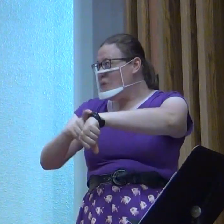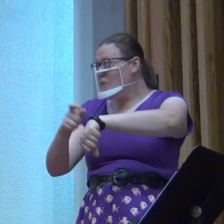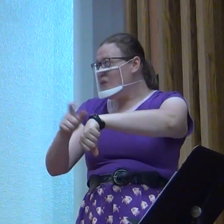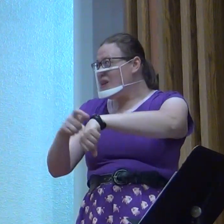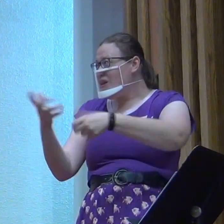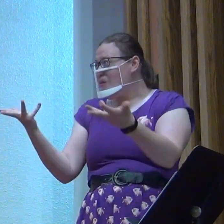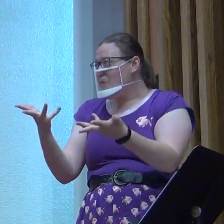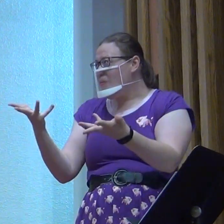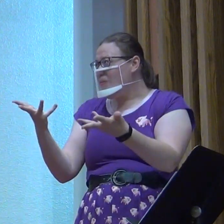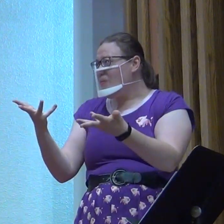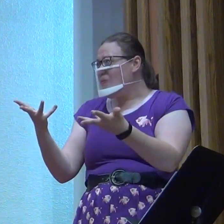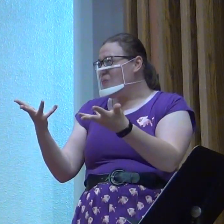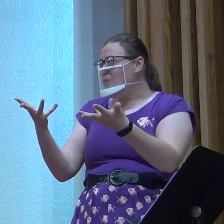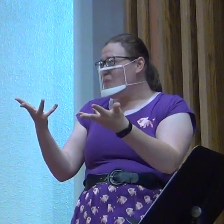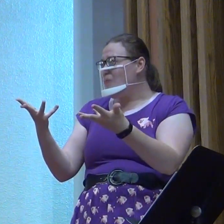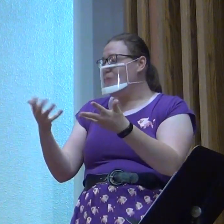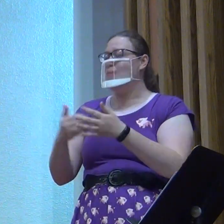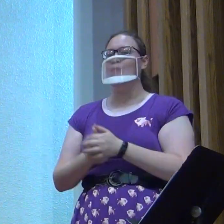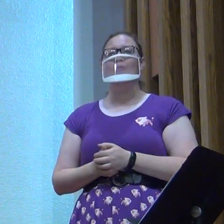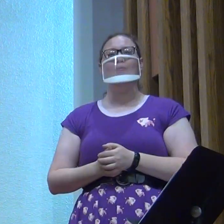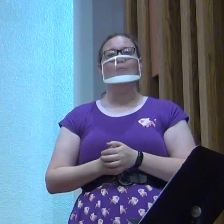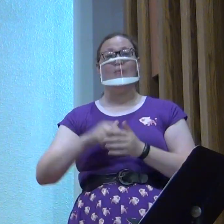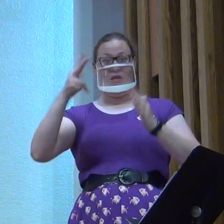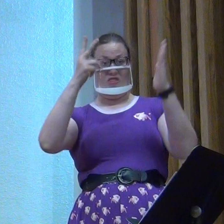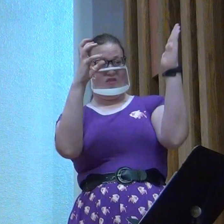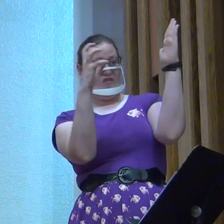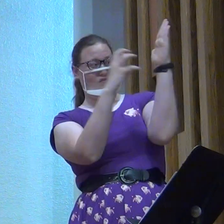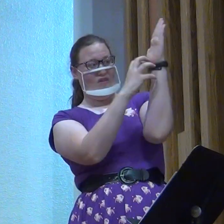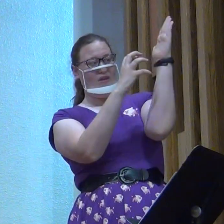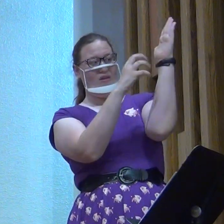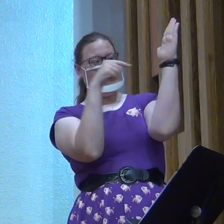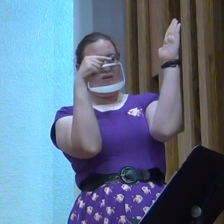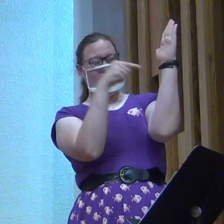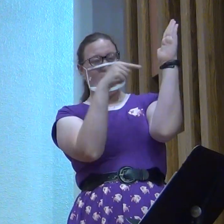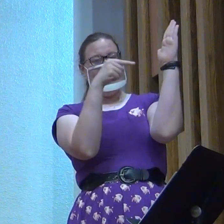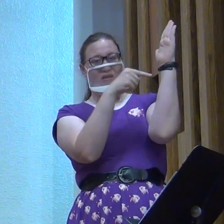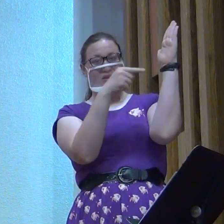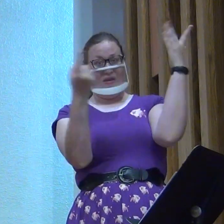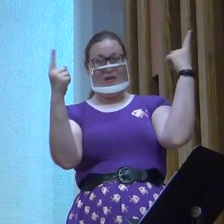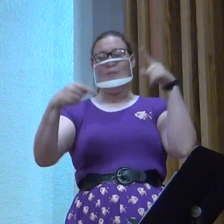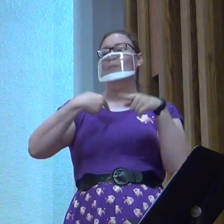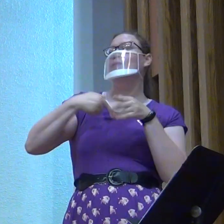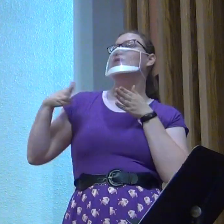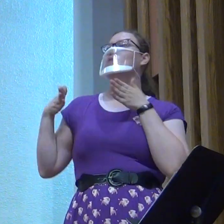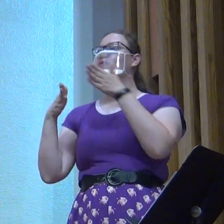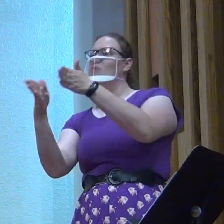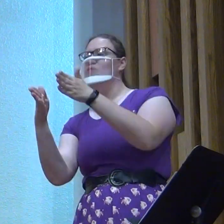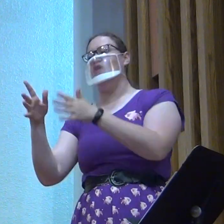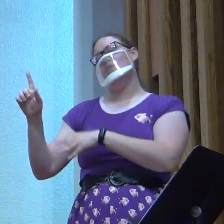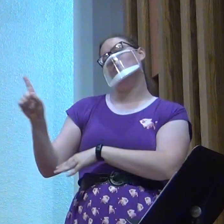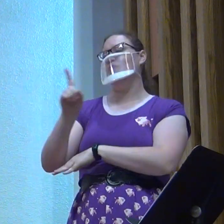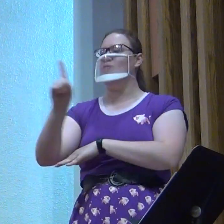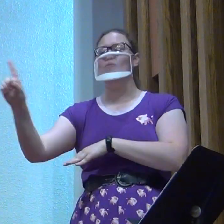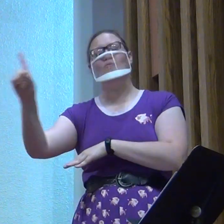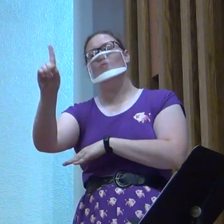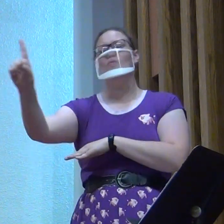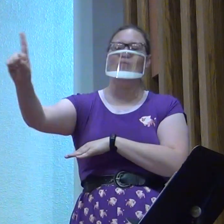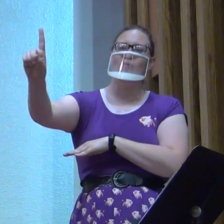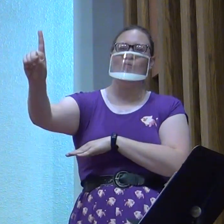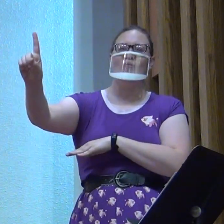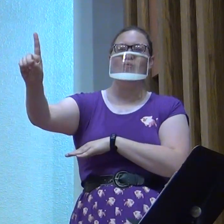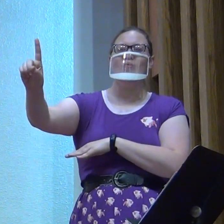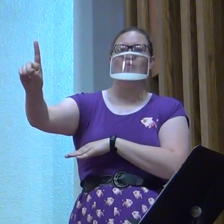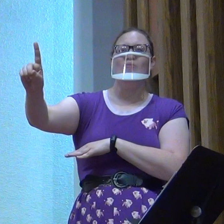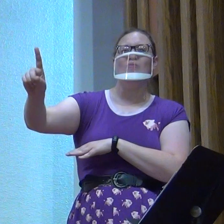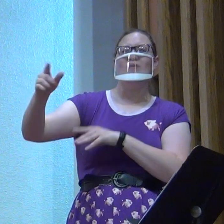know the time. And in the third verse, I was walking down the street one day,